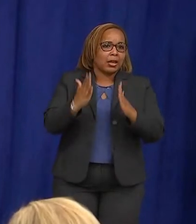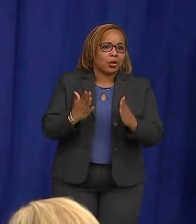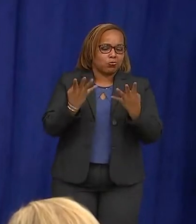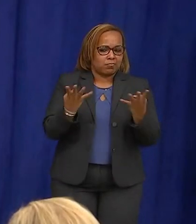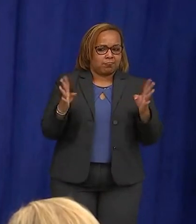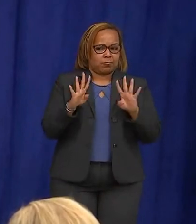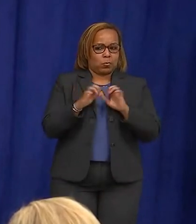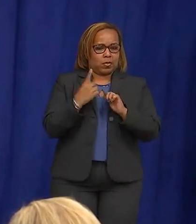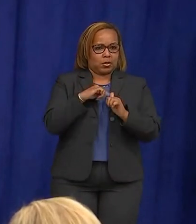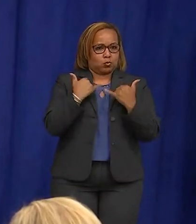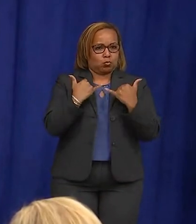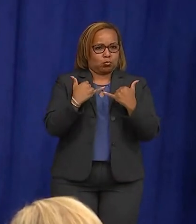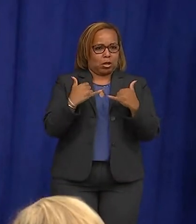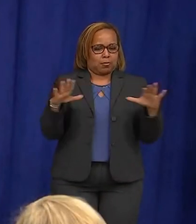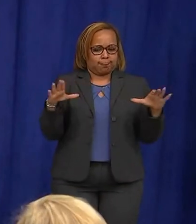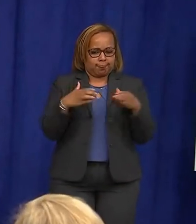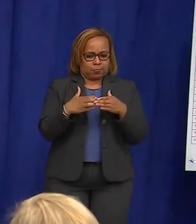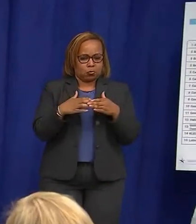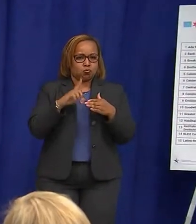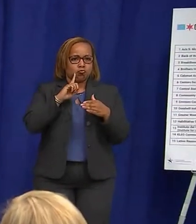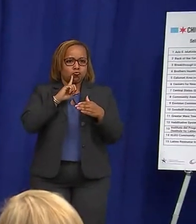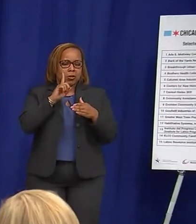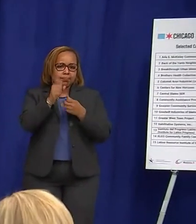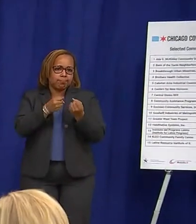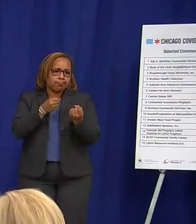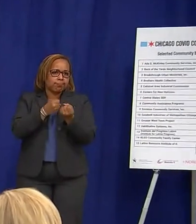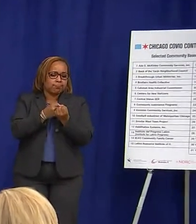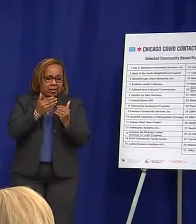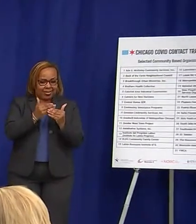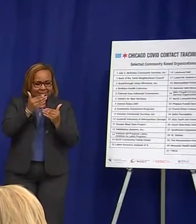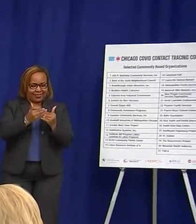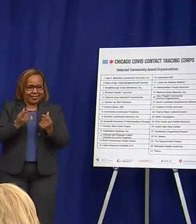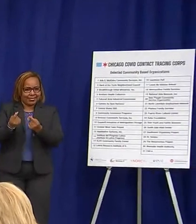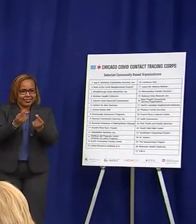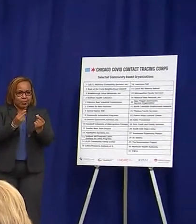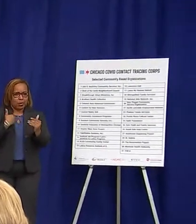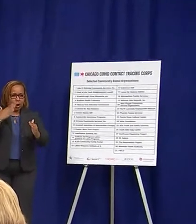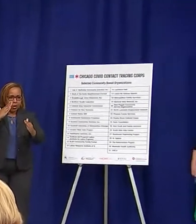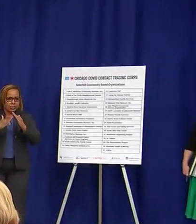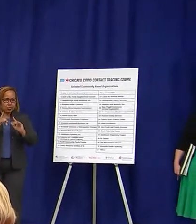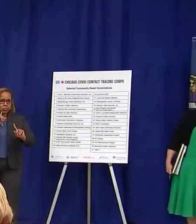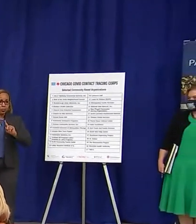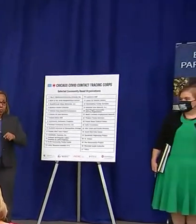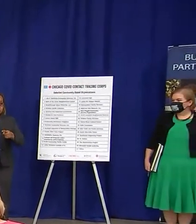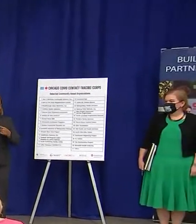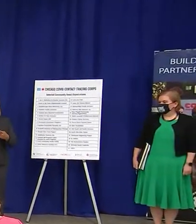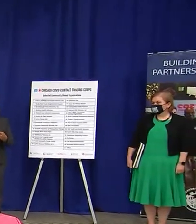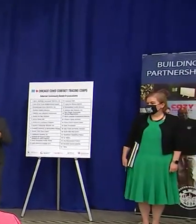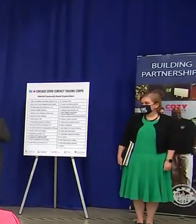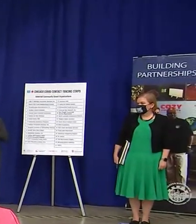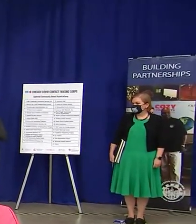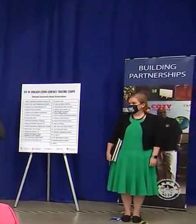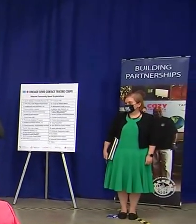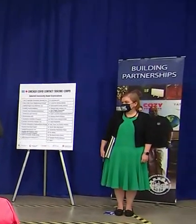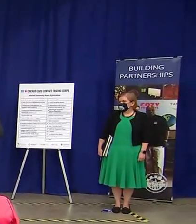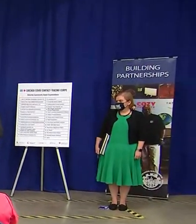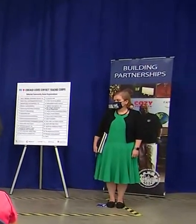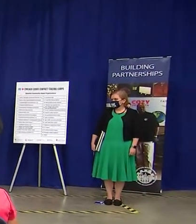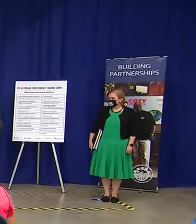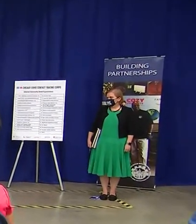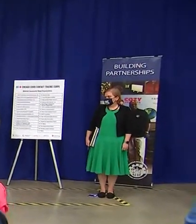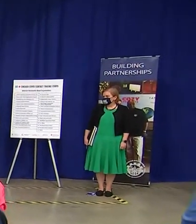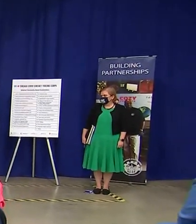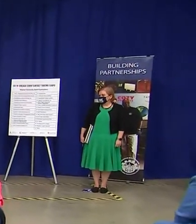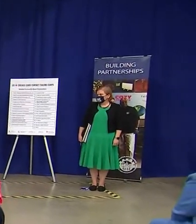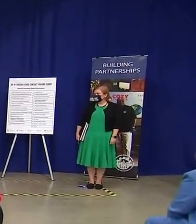us today, who've come together to invest in the next step in our citywide response to COVID-19. You heard from